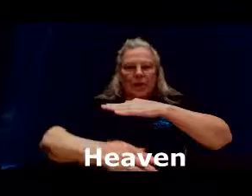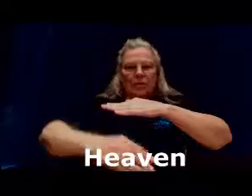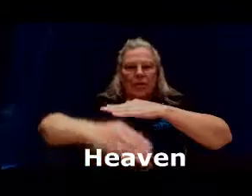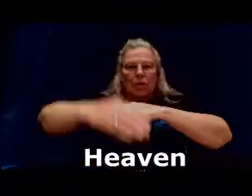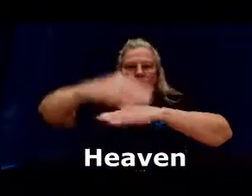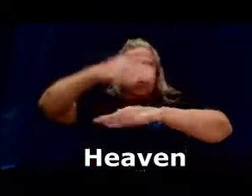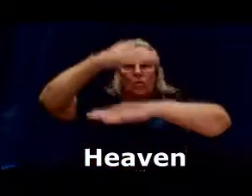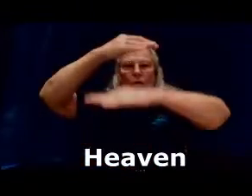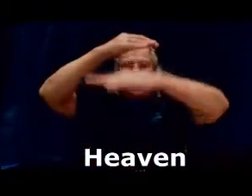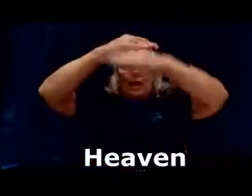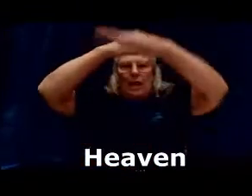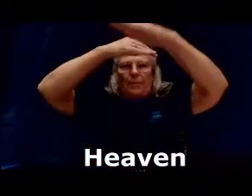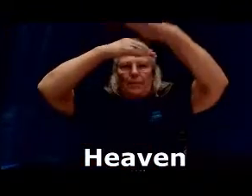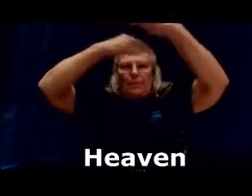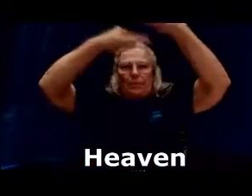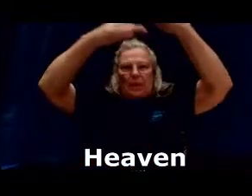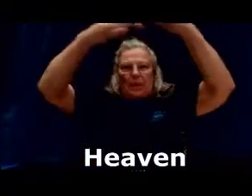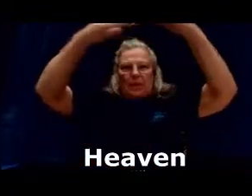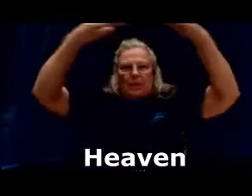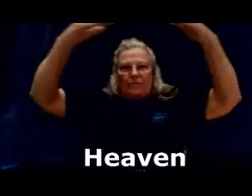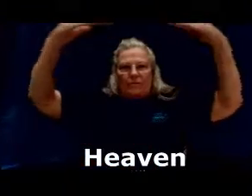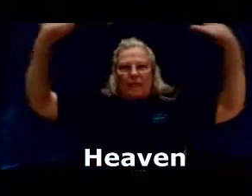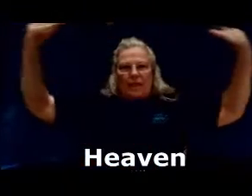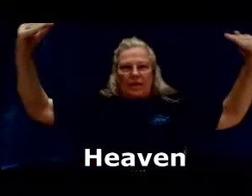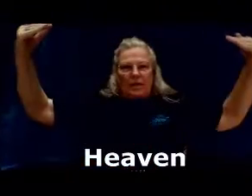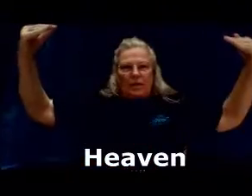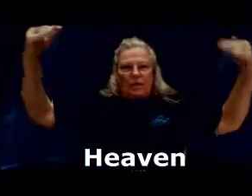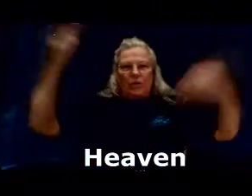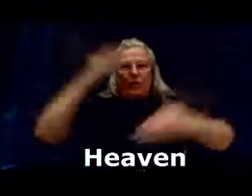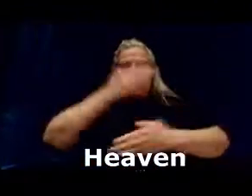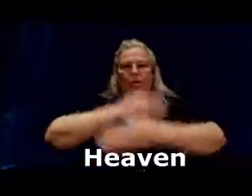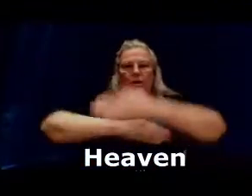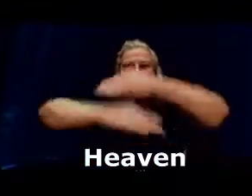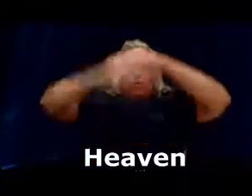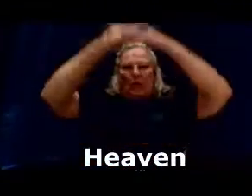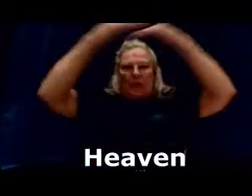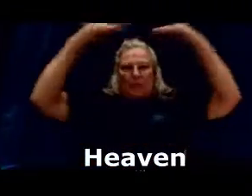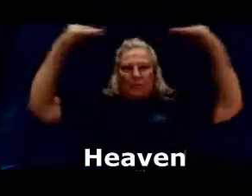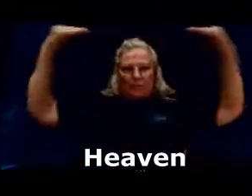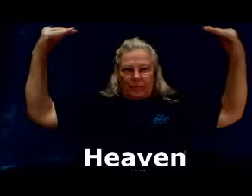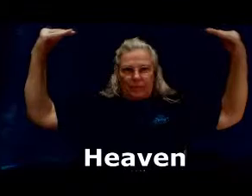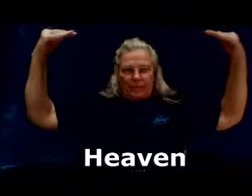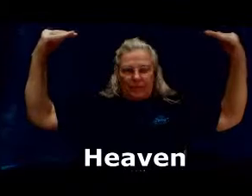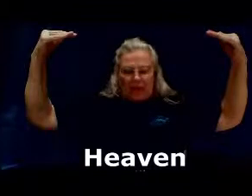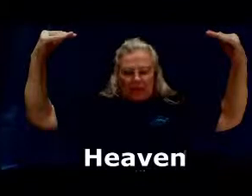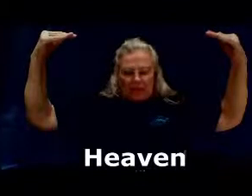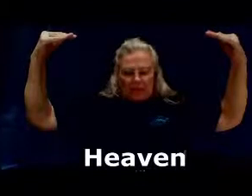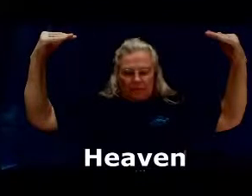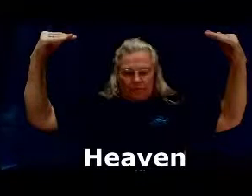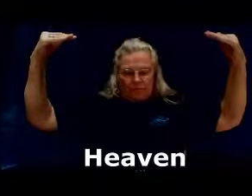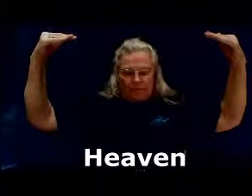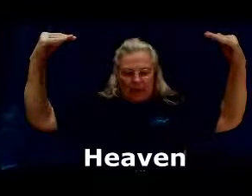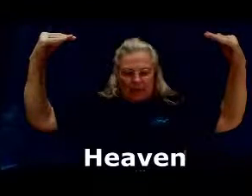down, roll it up, and then flatten it out over your head. Up and flatten out. Heaven.